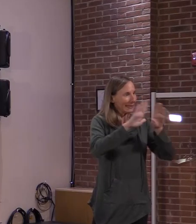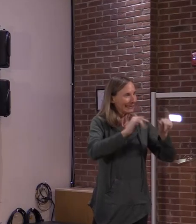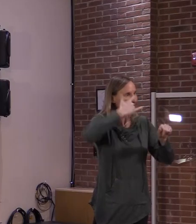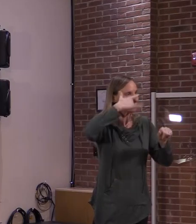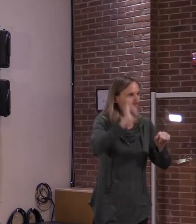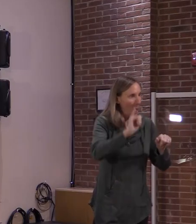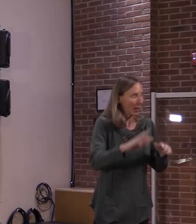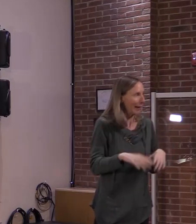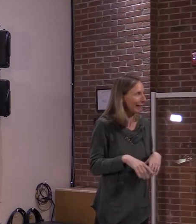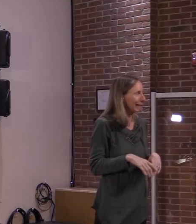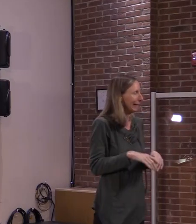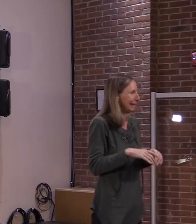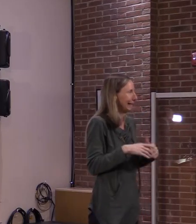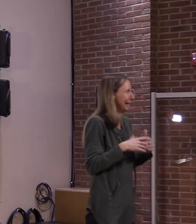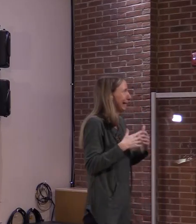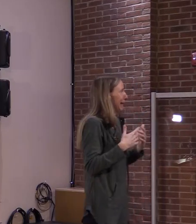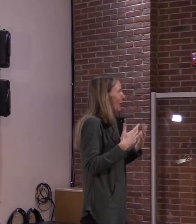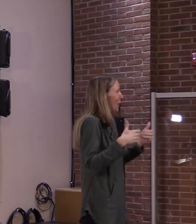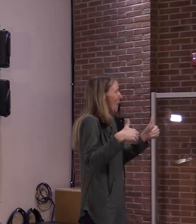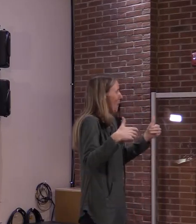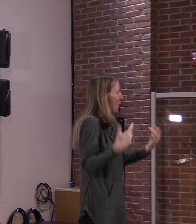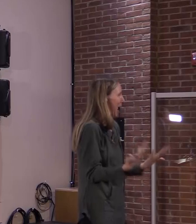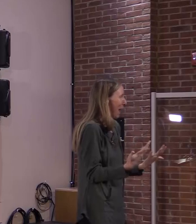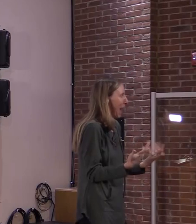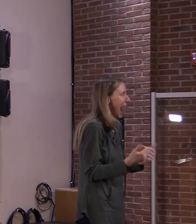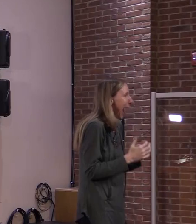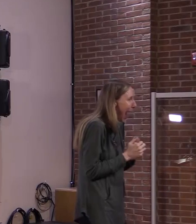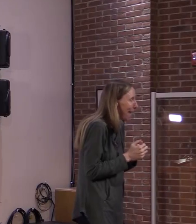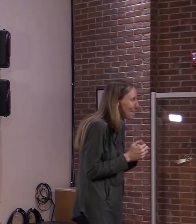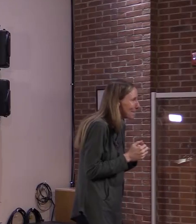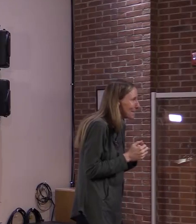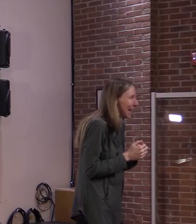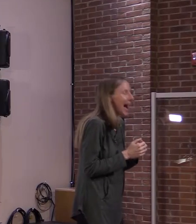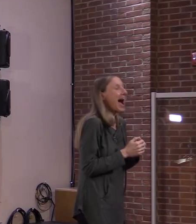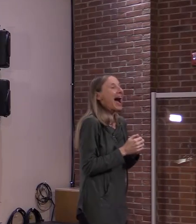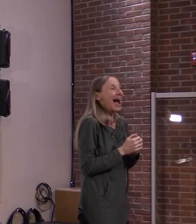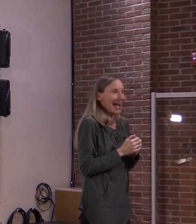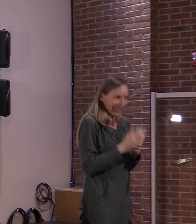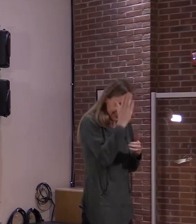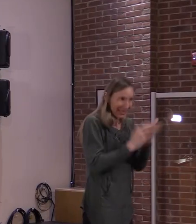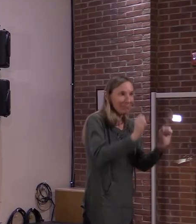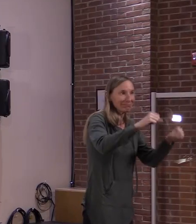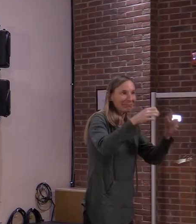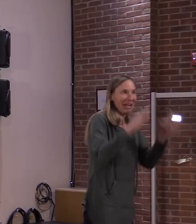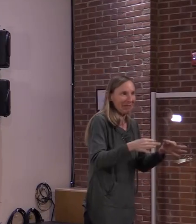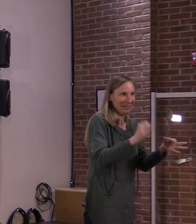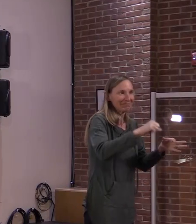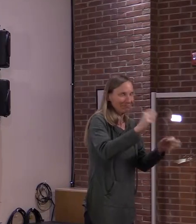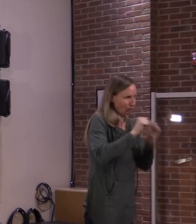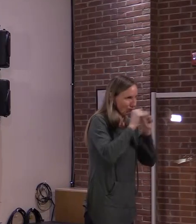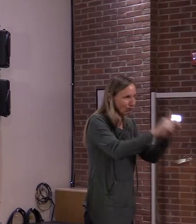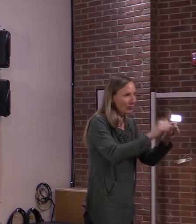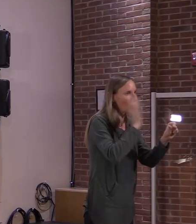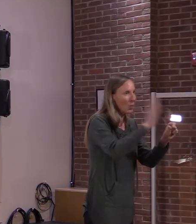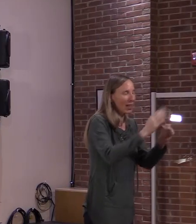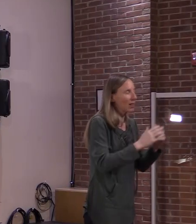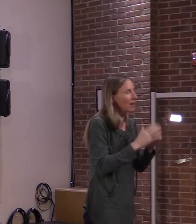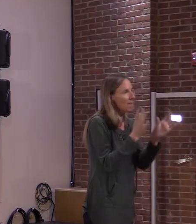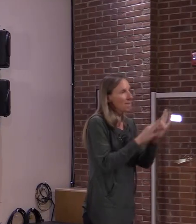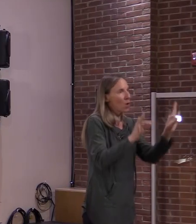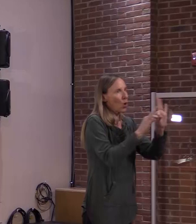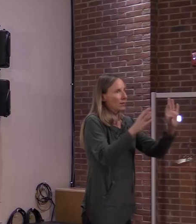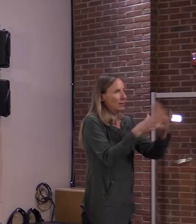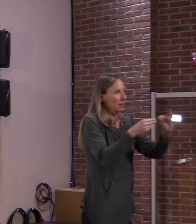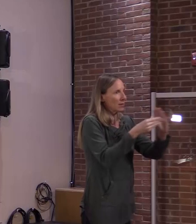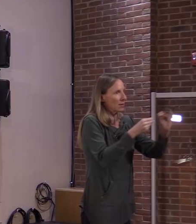Wow. So parts of that, I could say definitely yes. Clearly, the messaging and